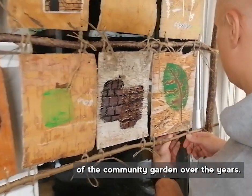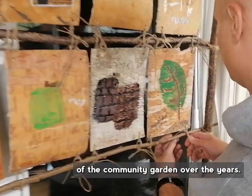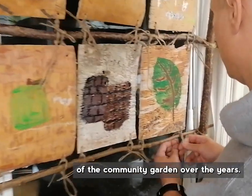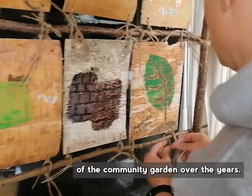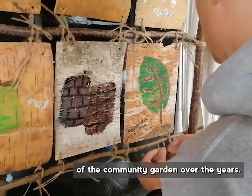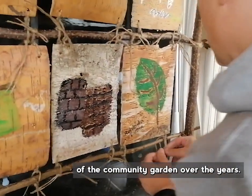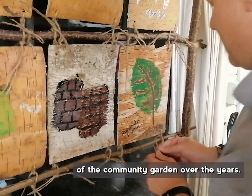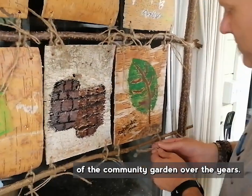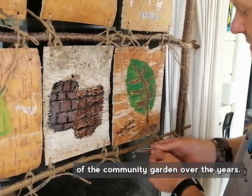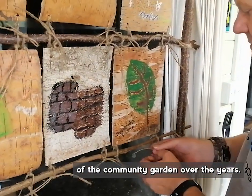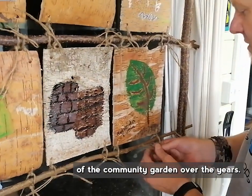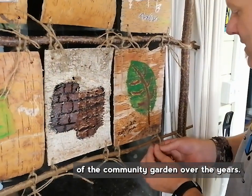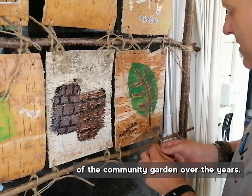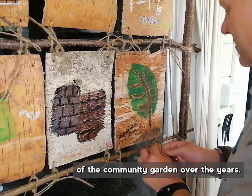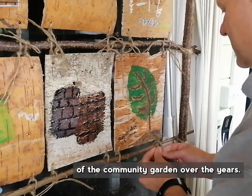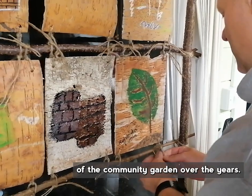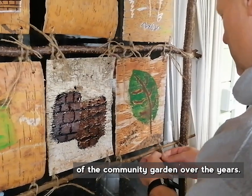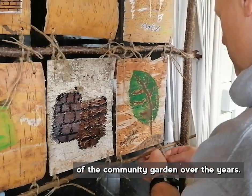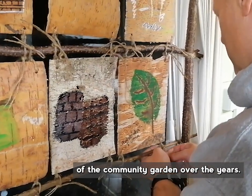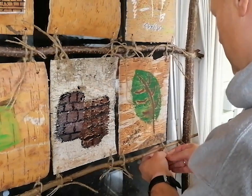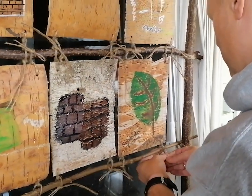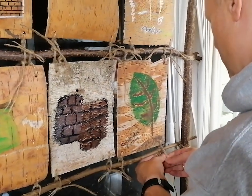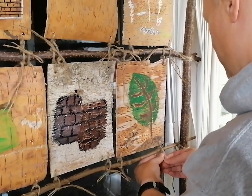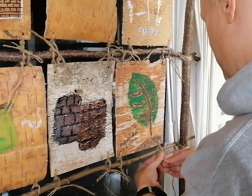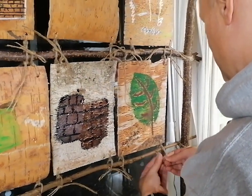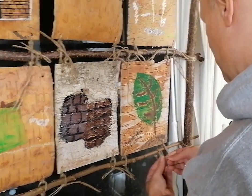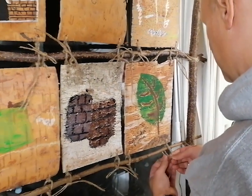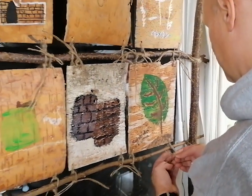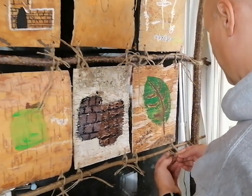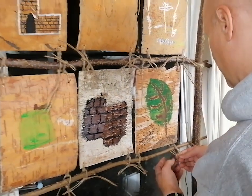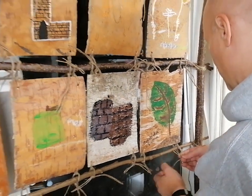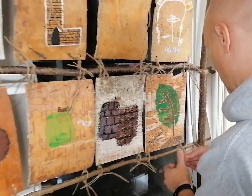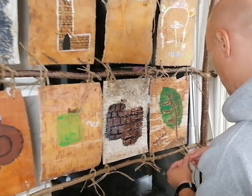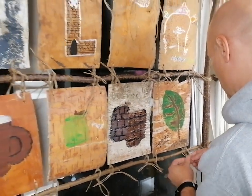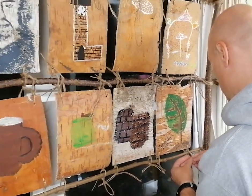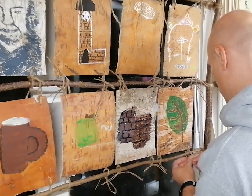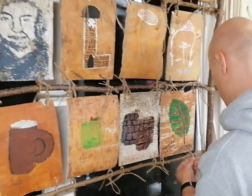the community garden over the years, and